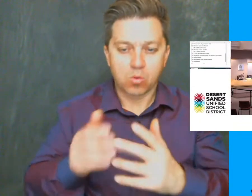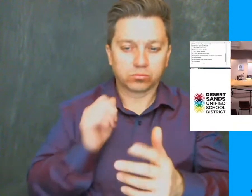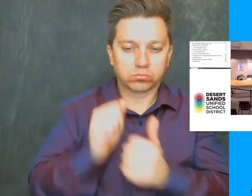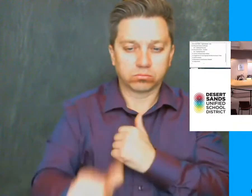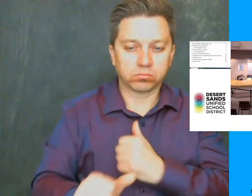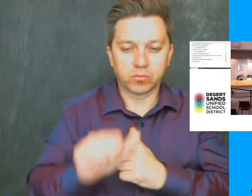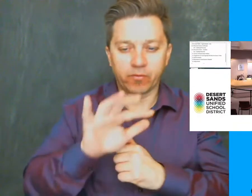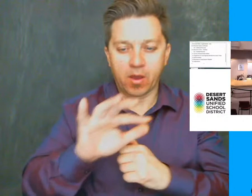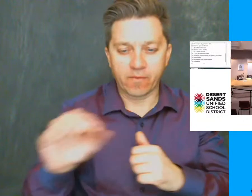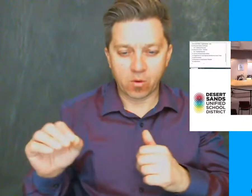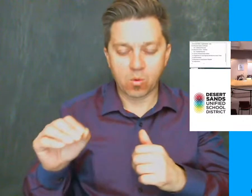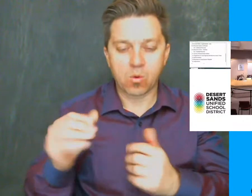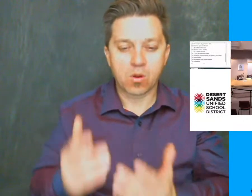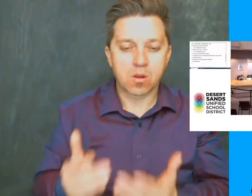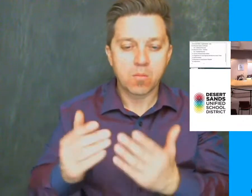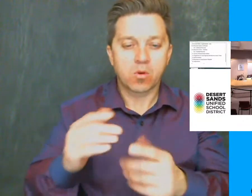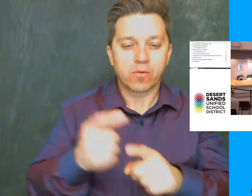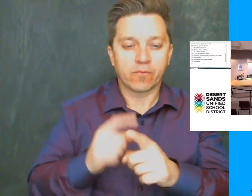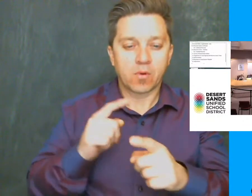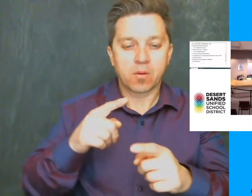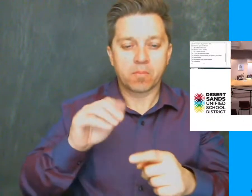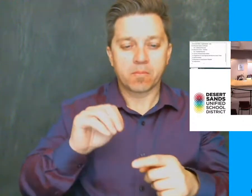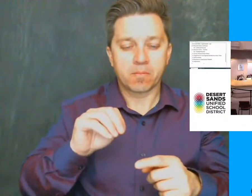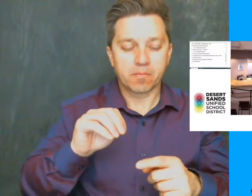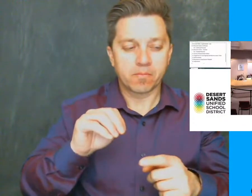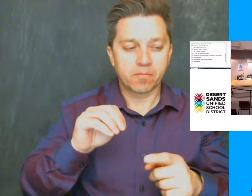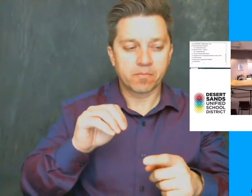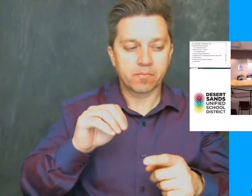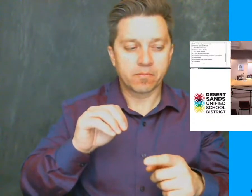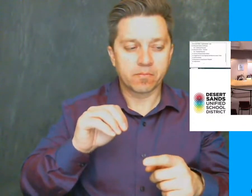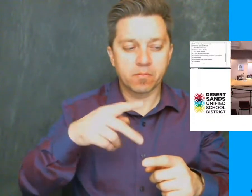5-0 on a motion by Mrs. Porras, seconded by Mrs. Pierce.